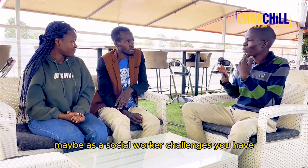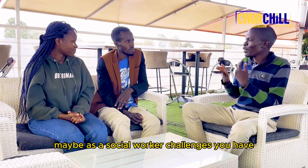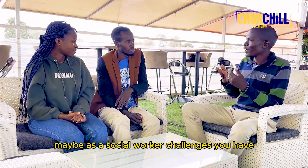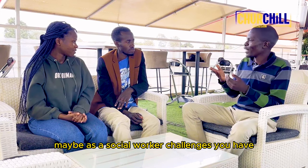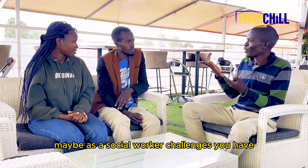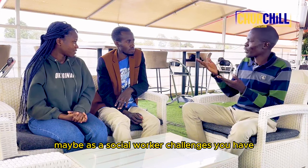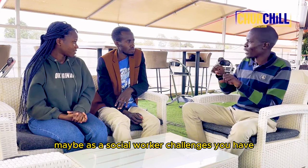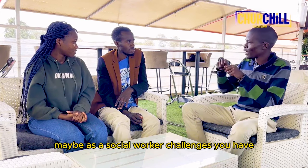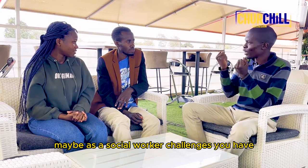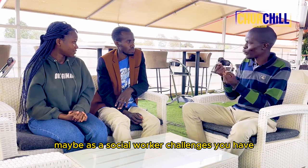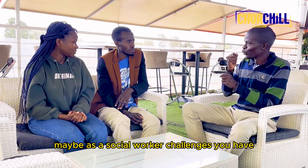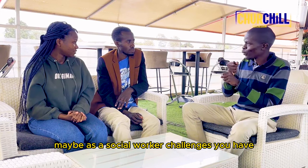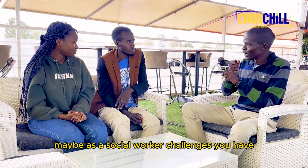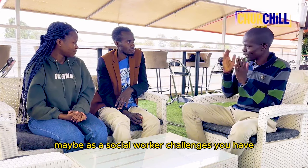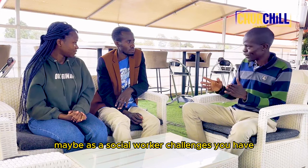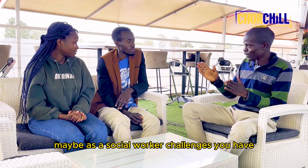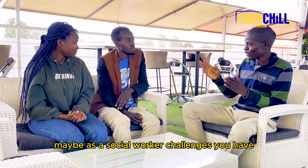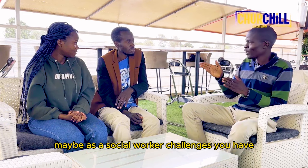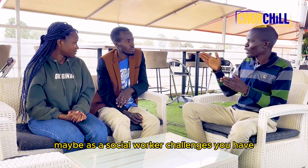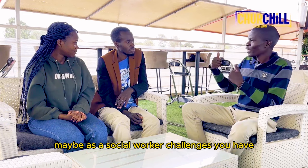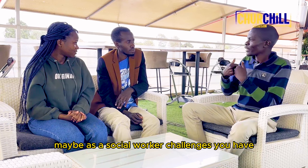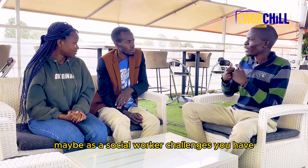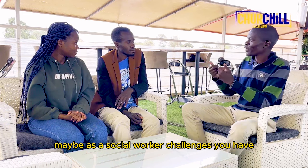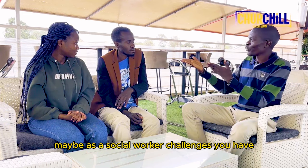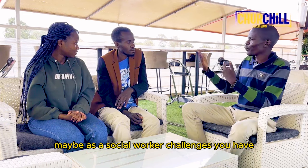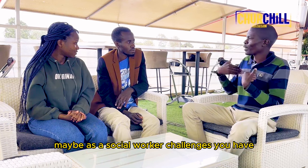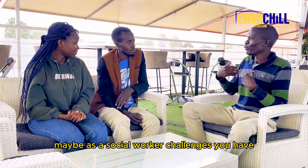maybe as a social worker, challenges you have?